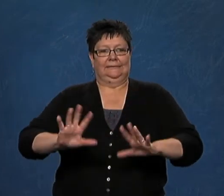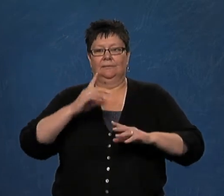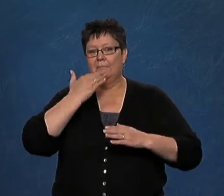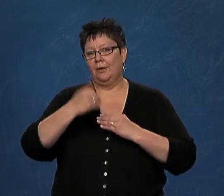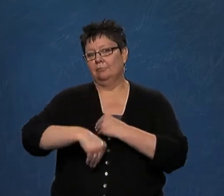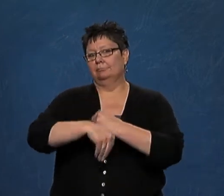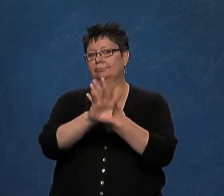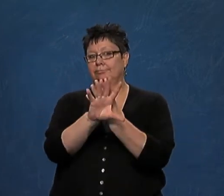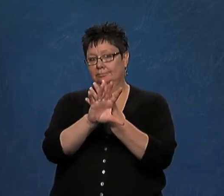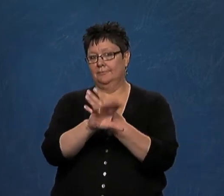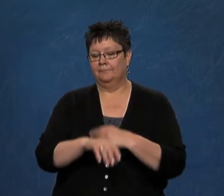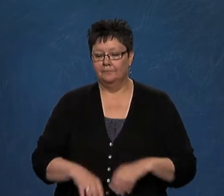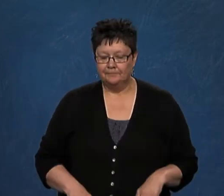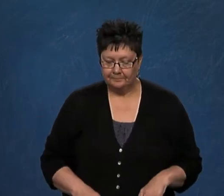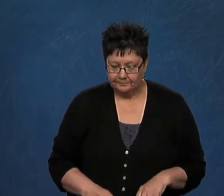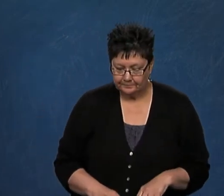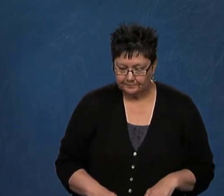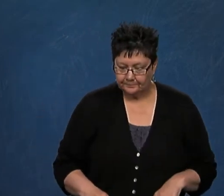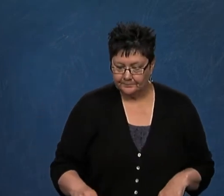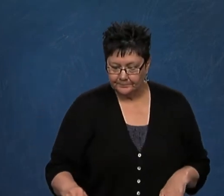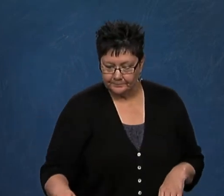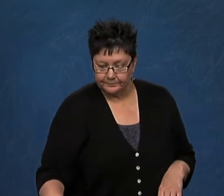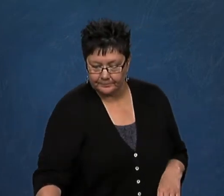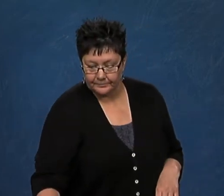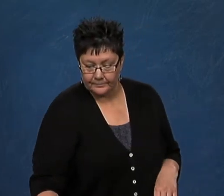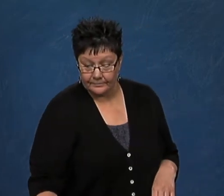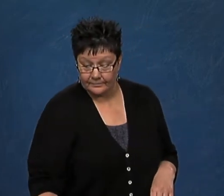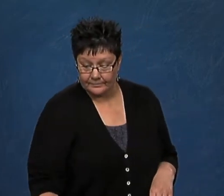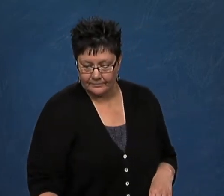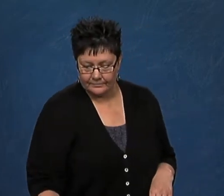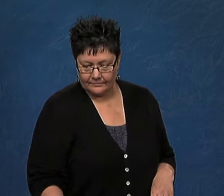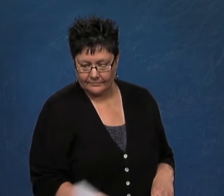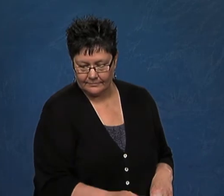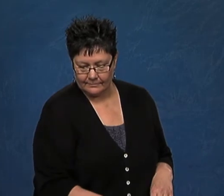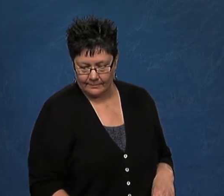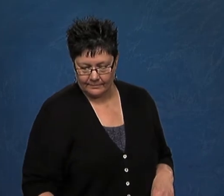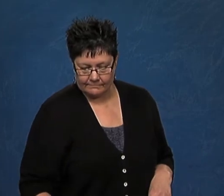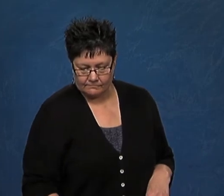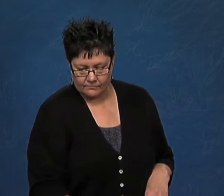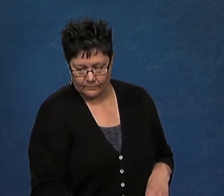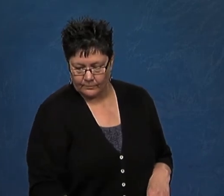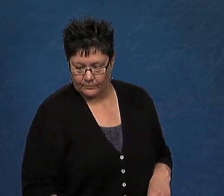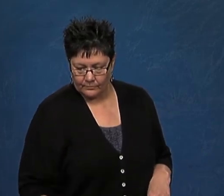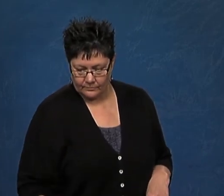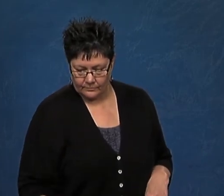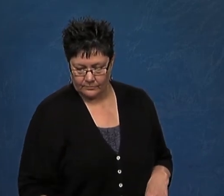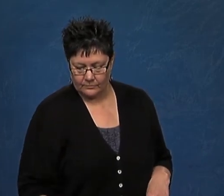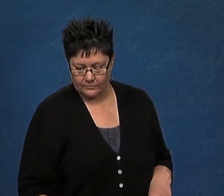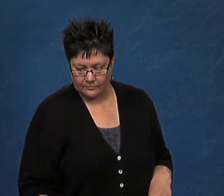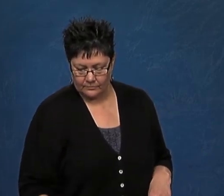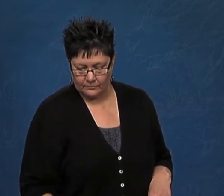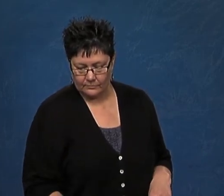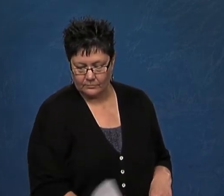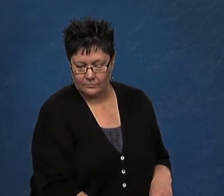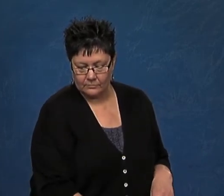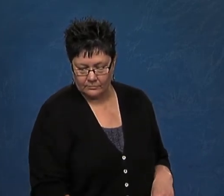somebody on a daily basis to come to the court and actually be present. So it's much cheaper to